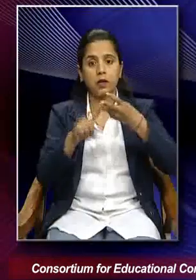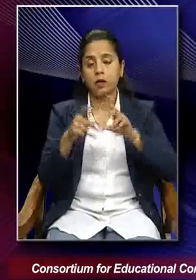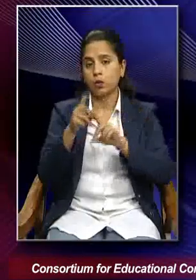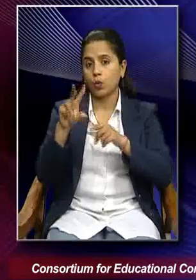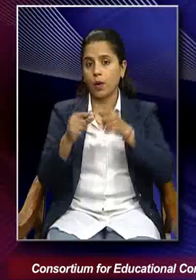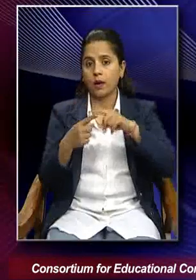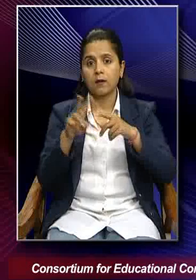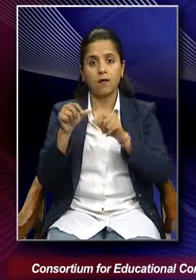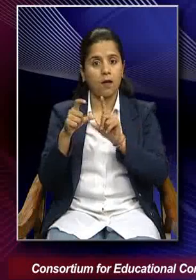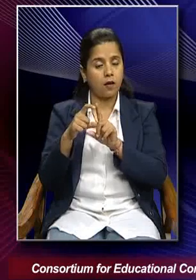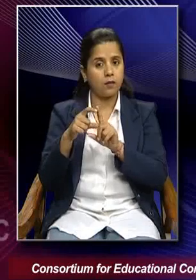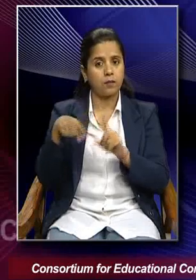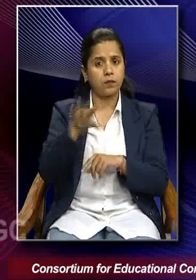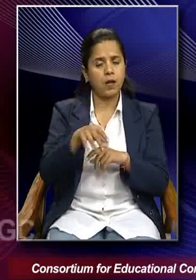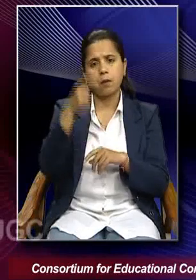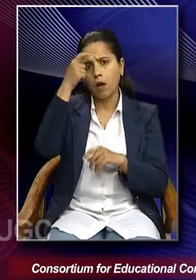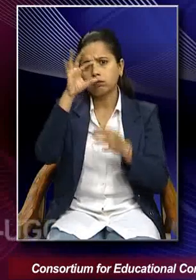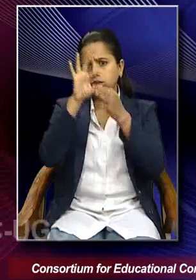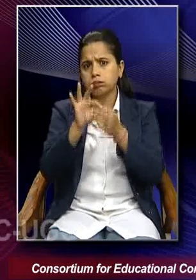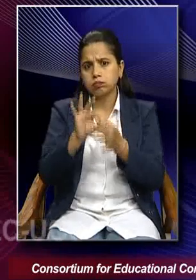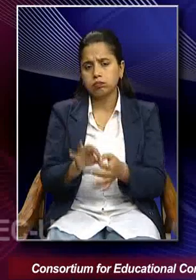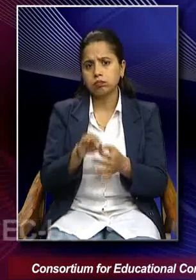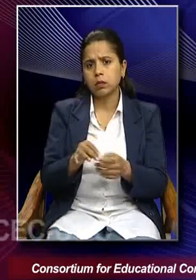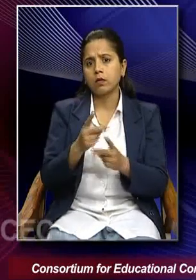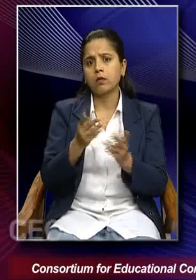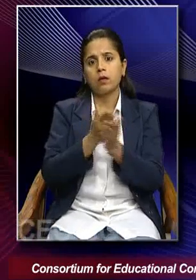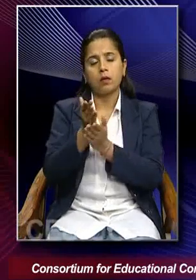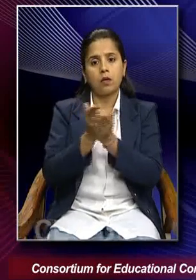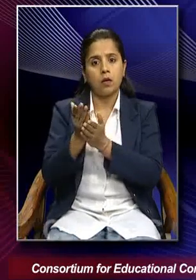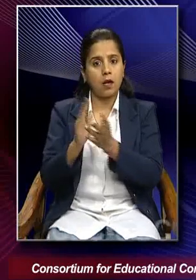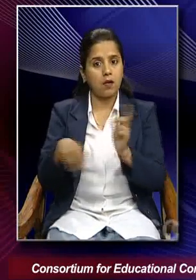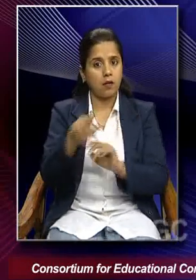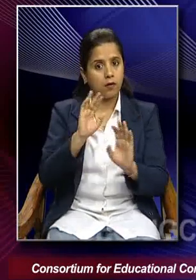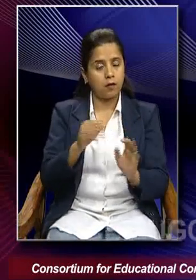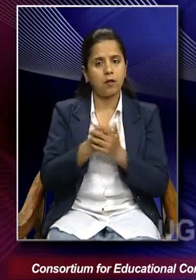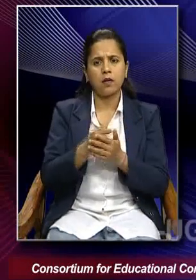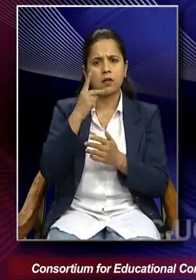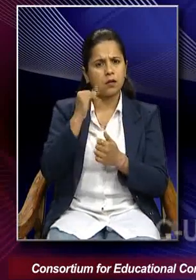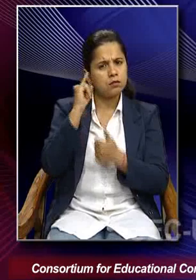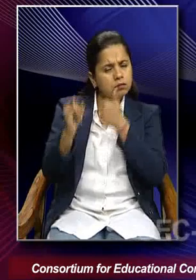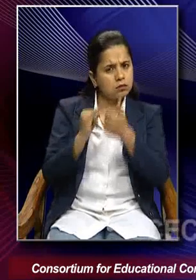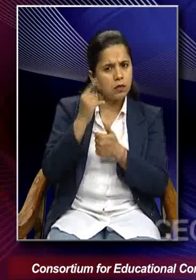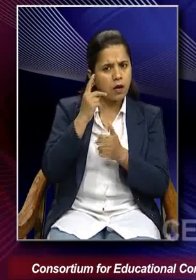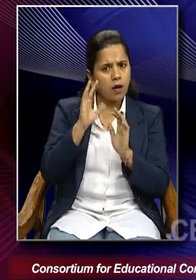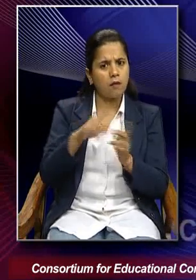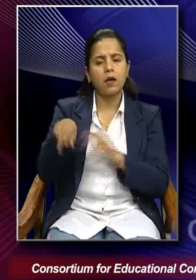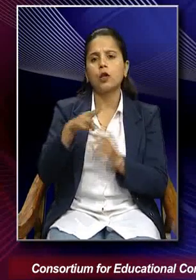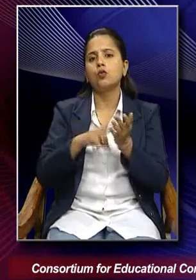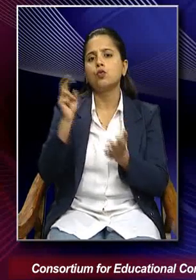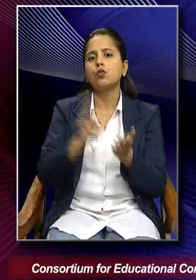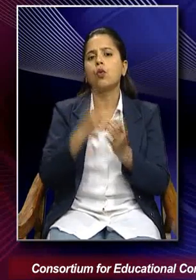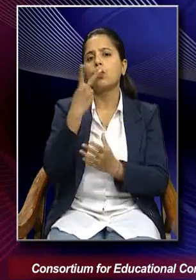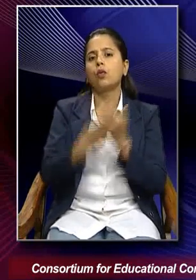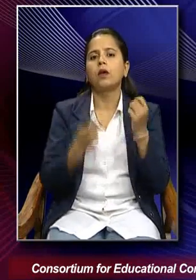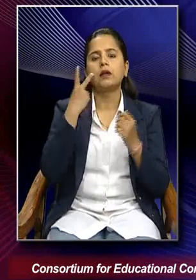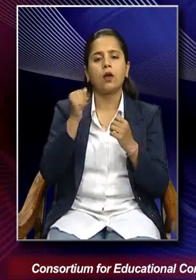also taking up these issues into various ways. Some of them are criticizing this non-dualistic